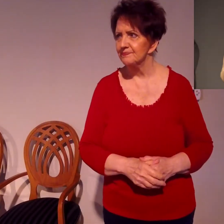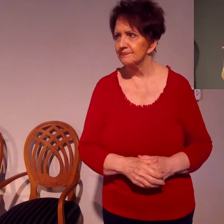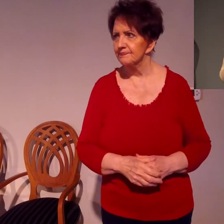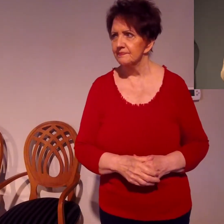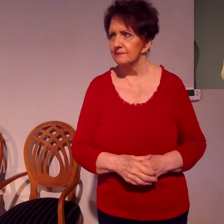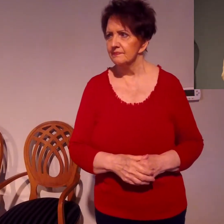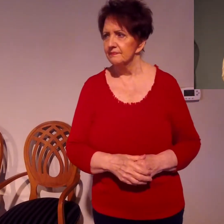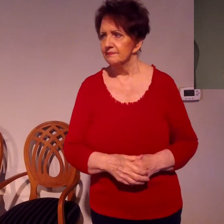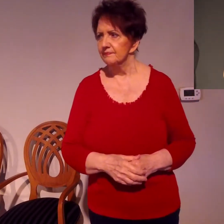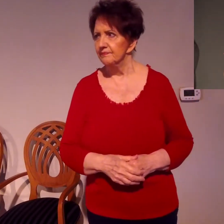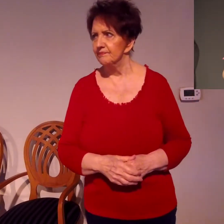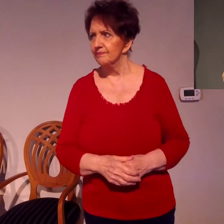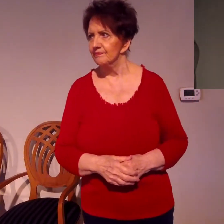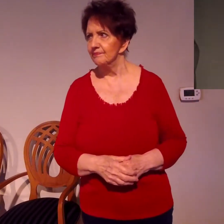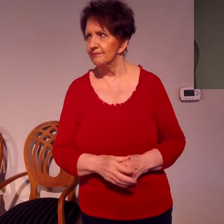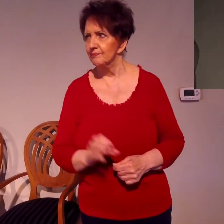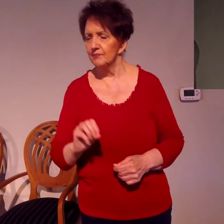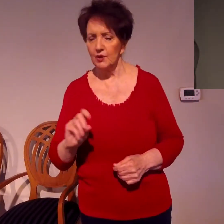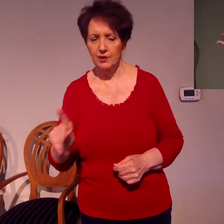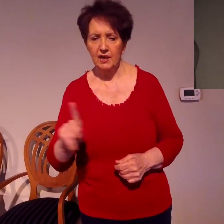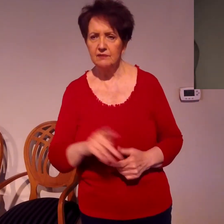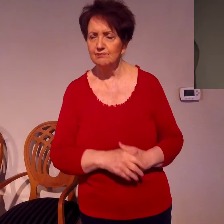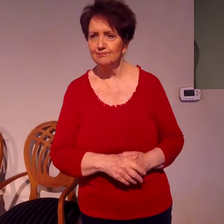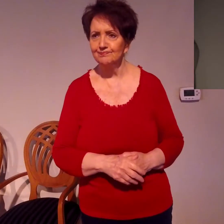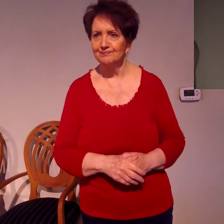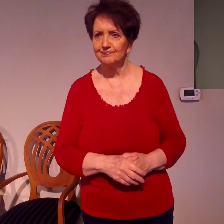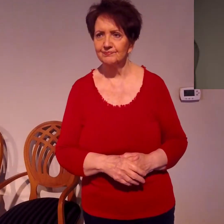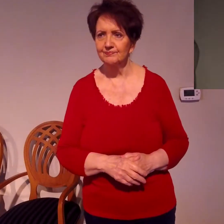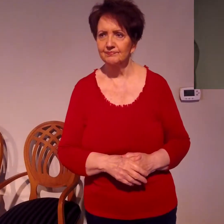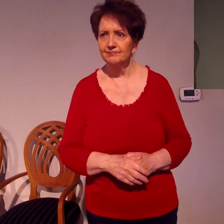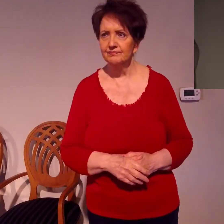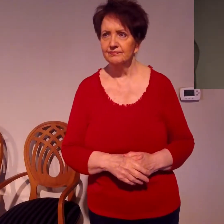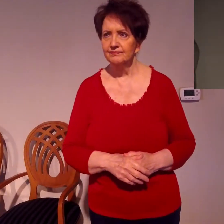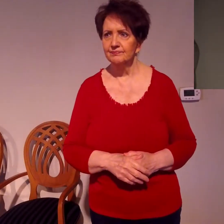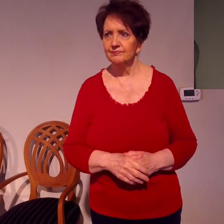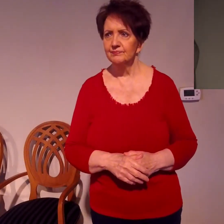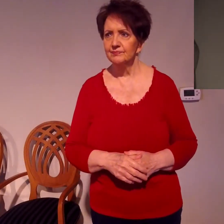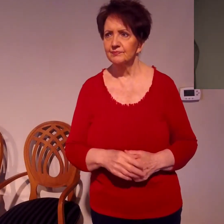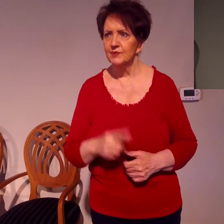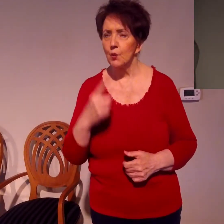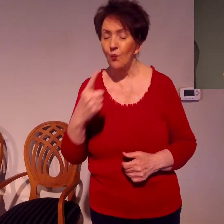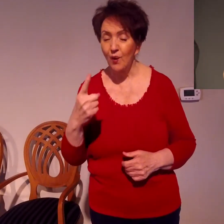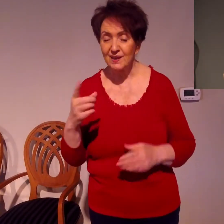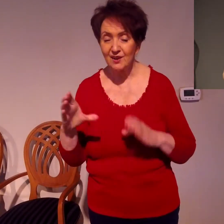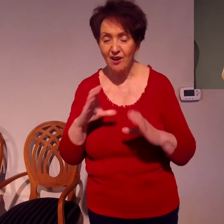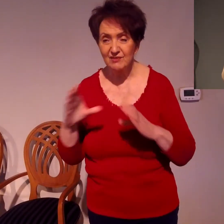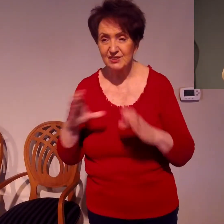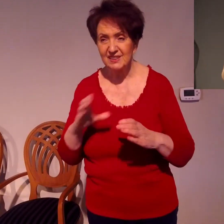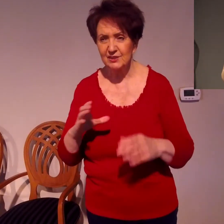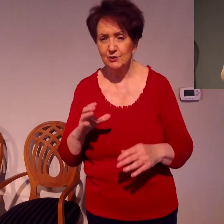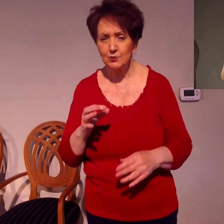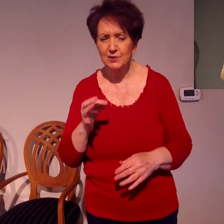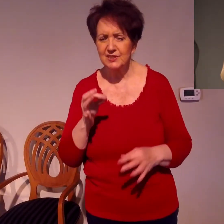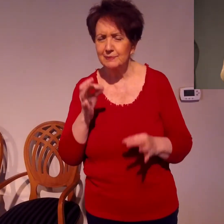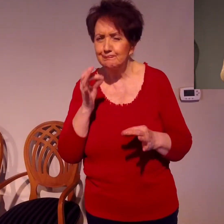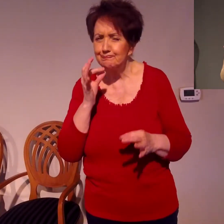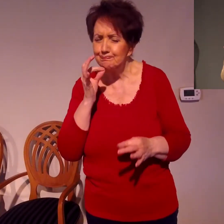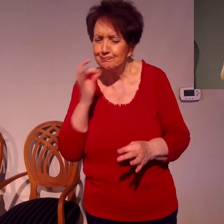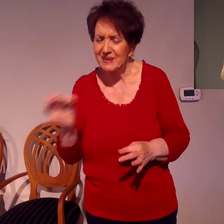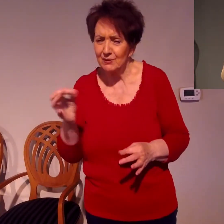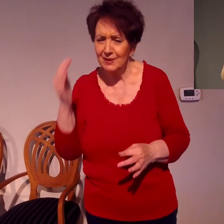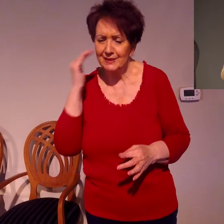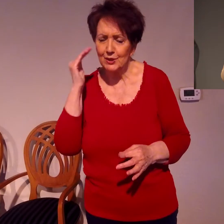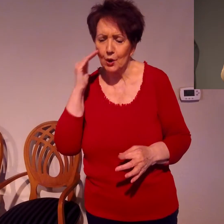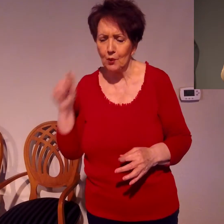And then it was like, okay, what, then we had one little conversation. We barely know this person. She's